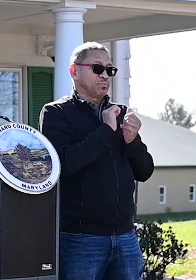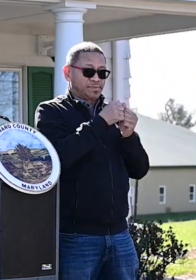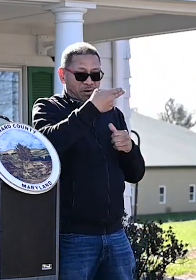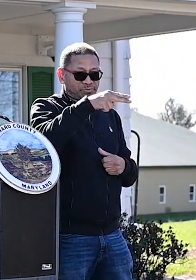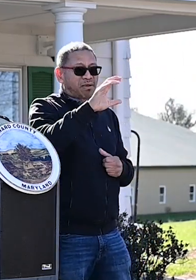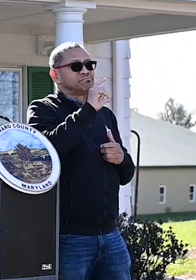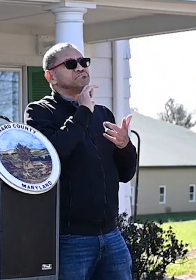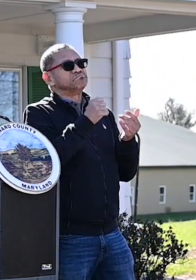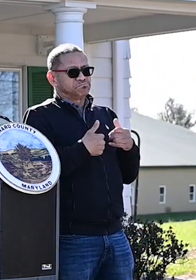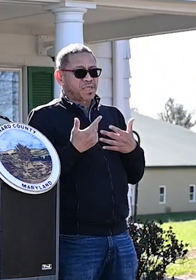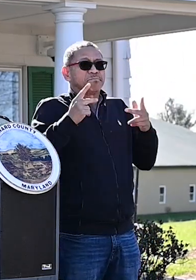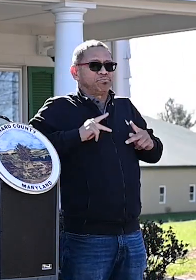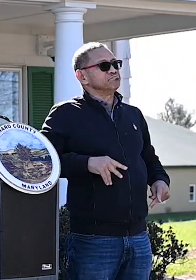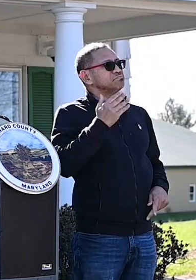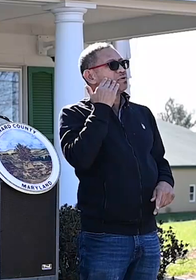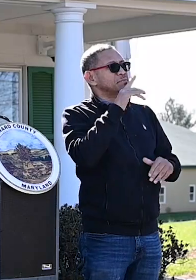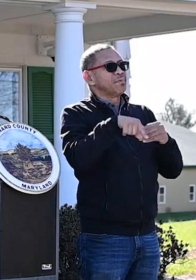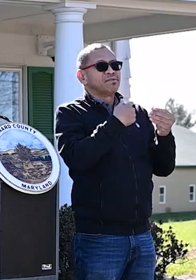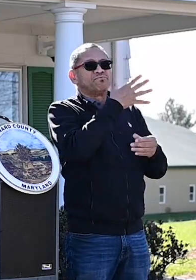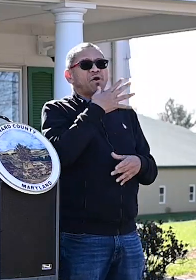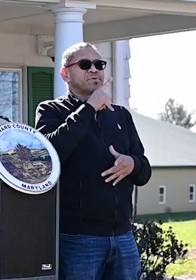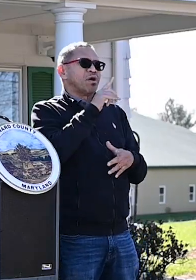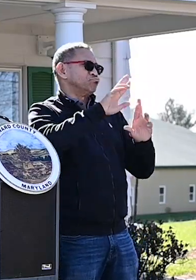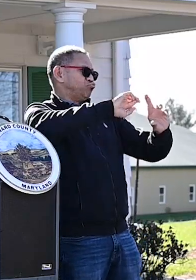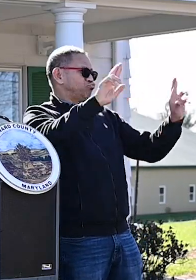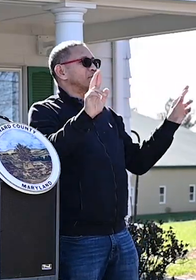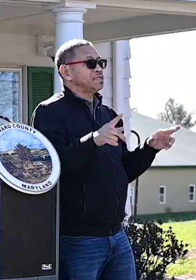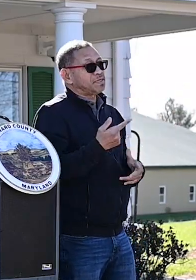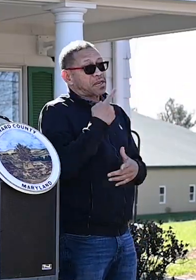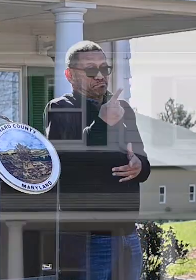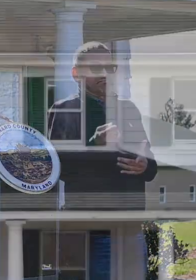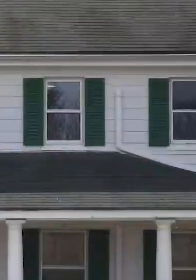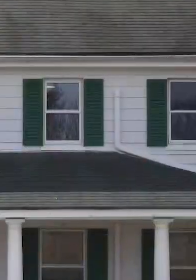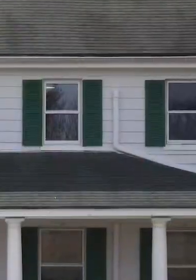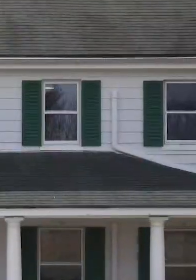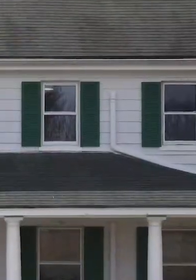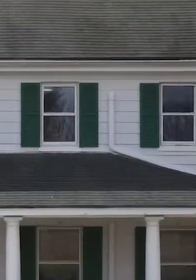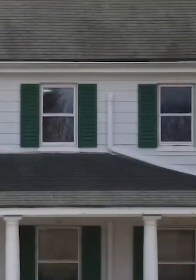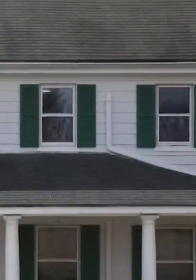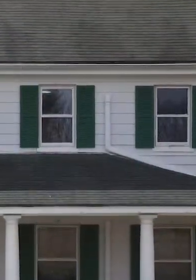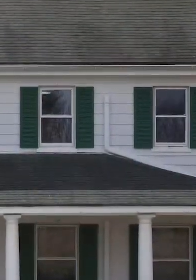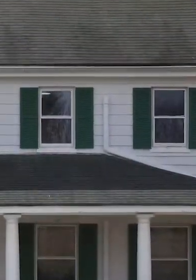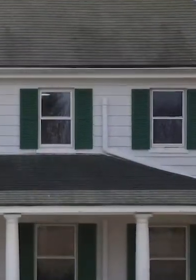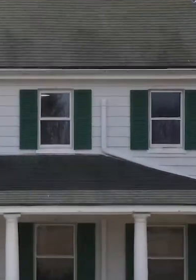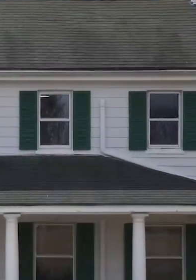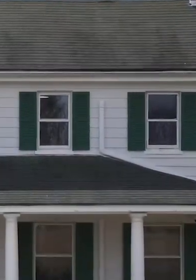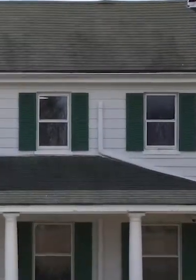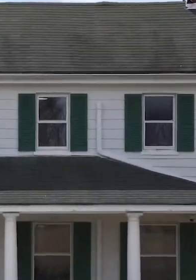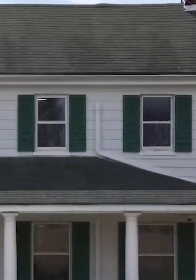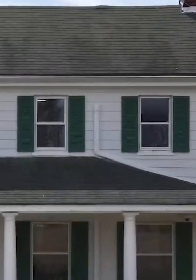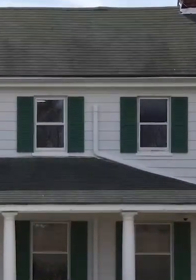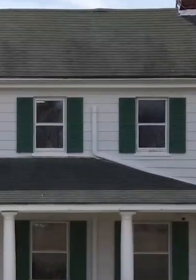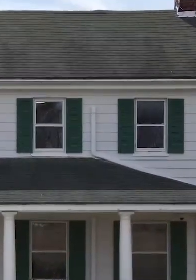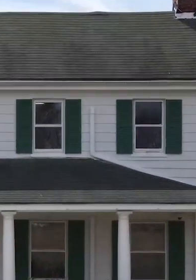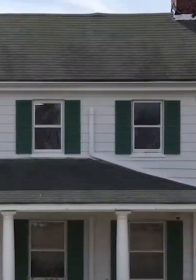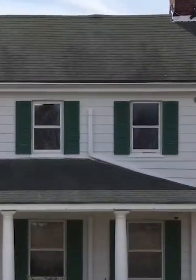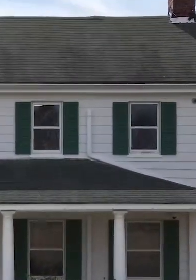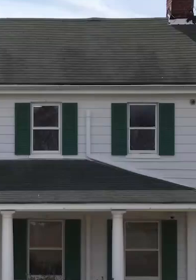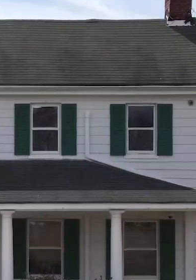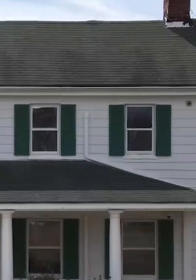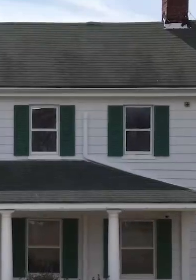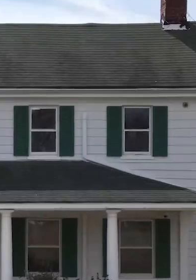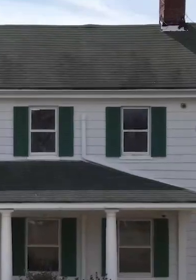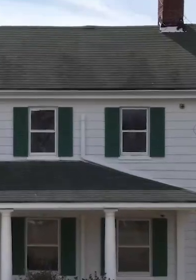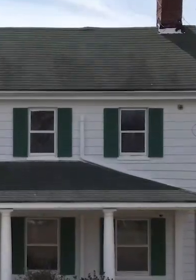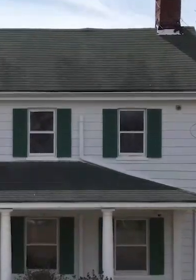County and personal knowledge of farming are already paying dividends as we build out this new office. Today, we have the